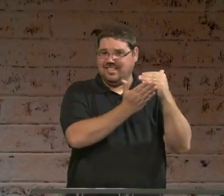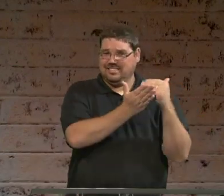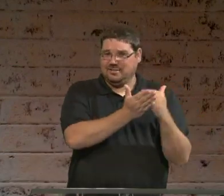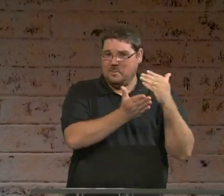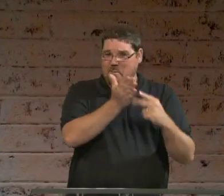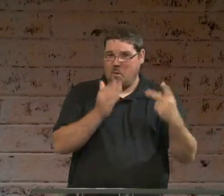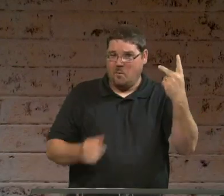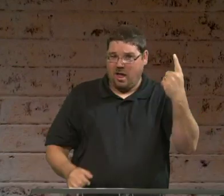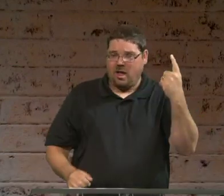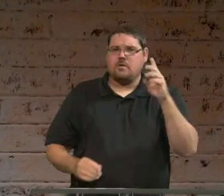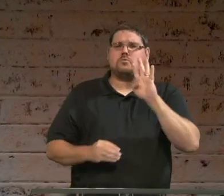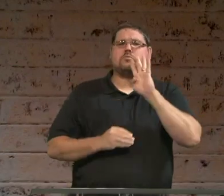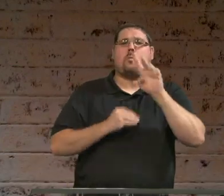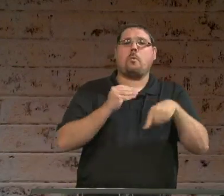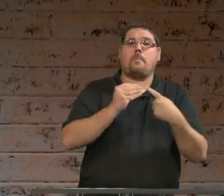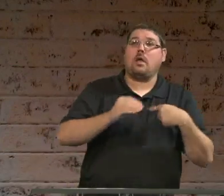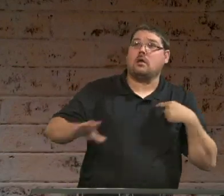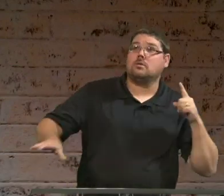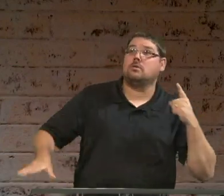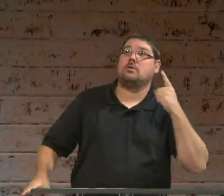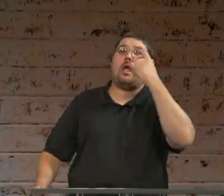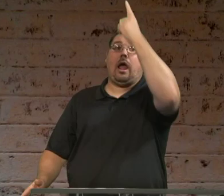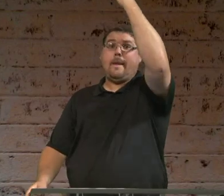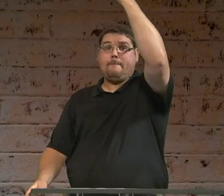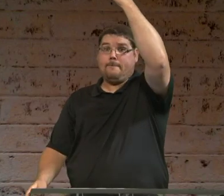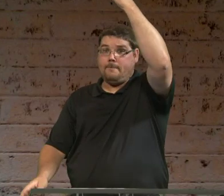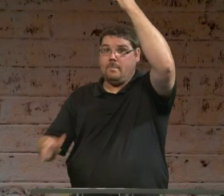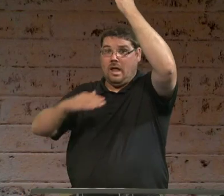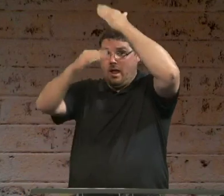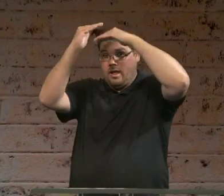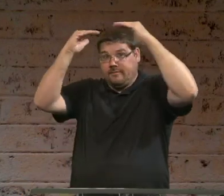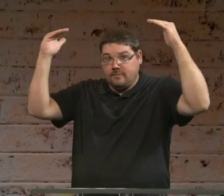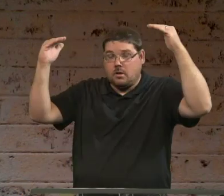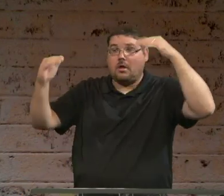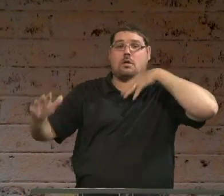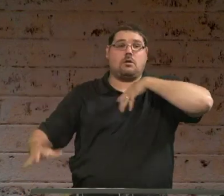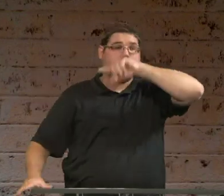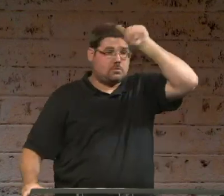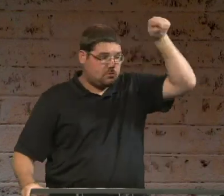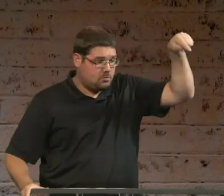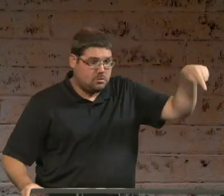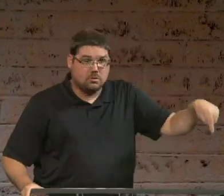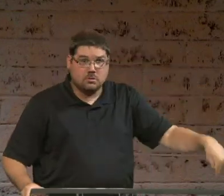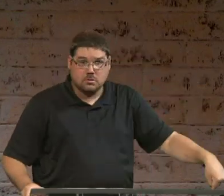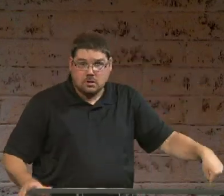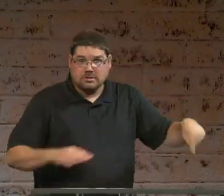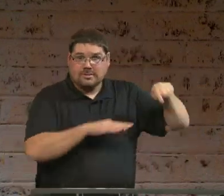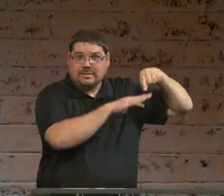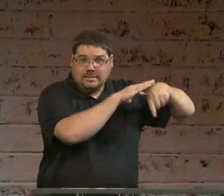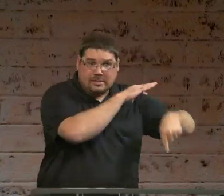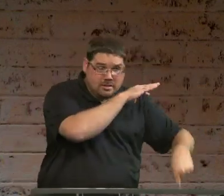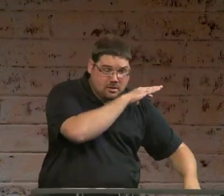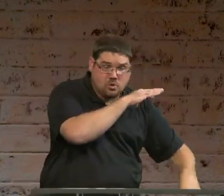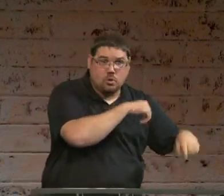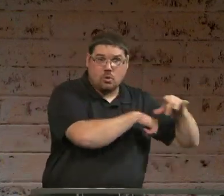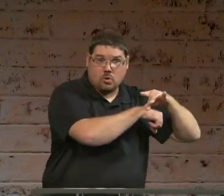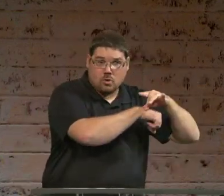Verse 8, just before this, in part 1, talks about if we would ascend up to heaven or go down to the depths